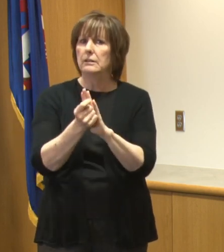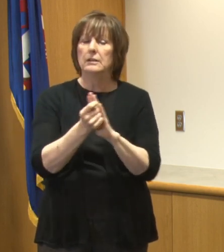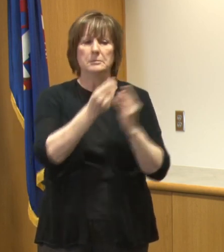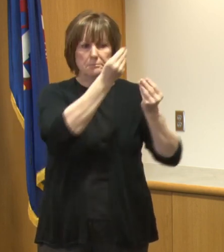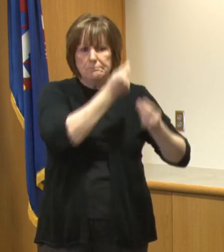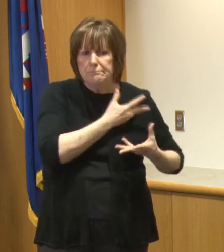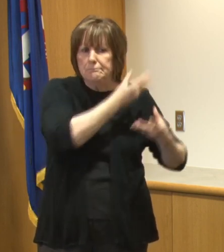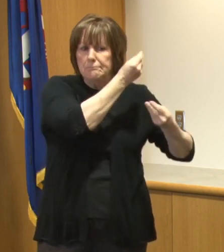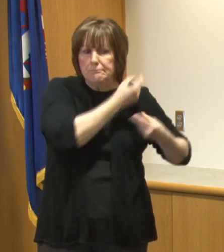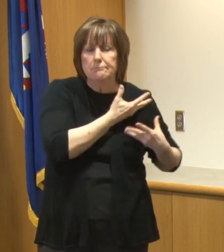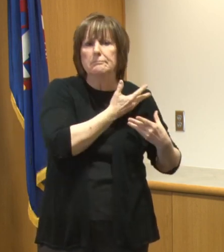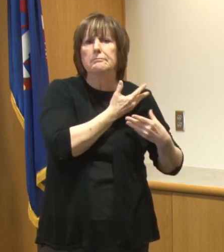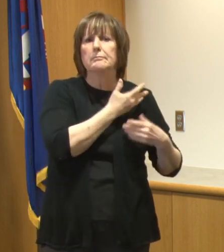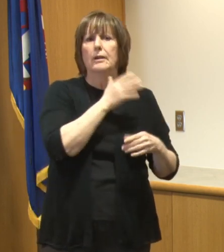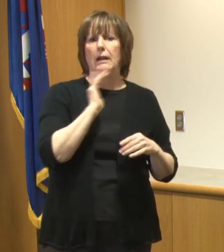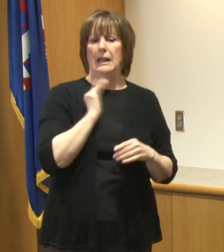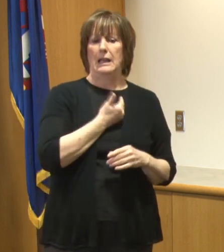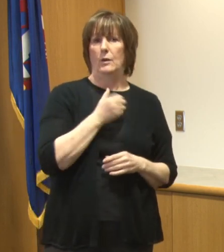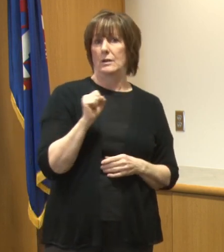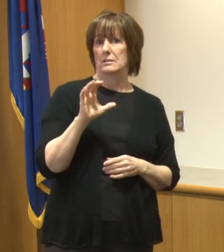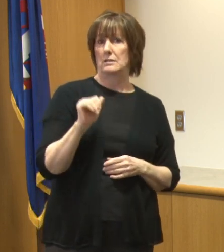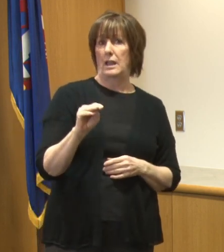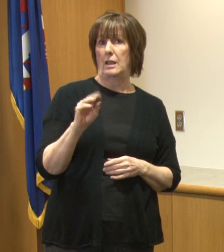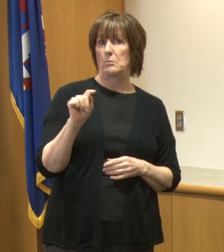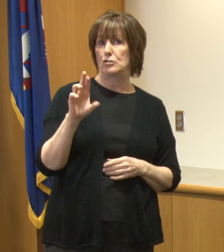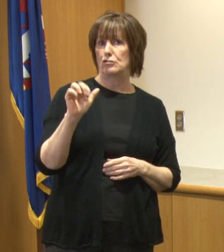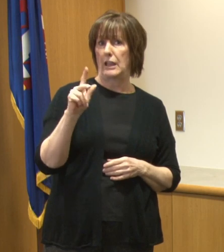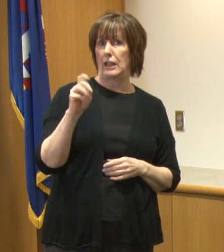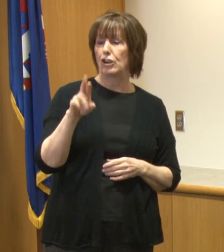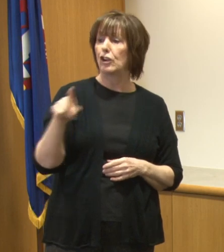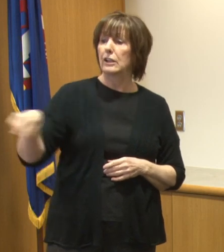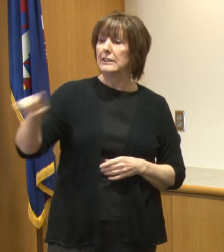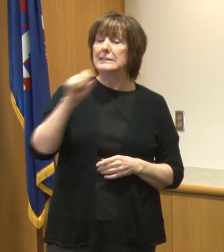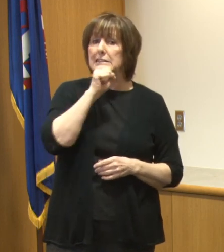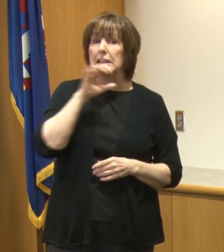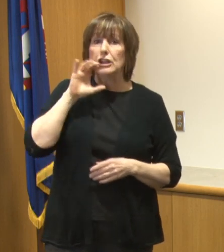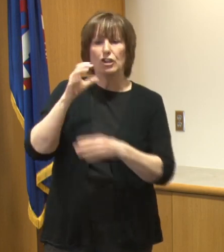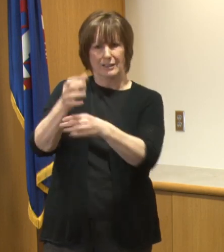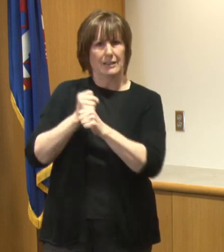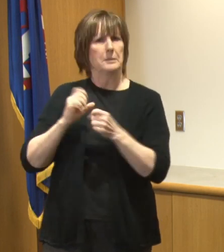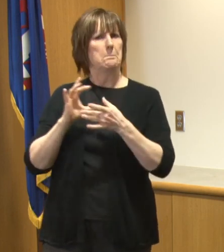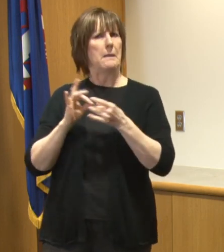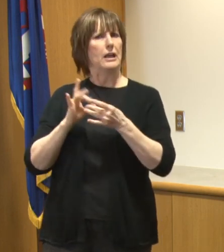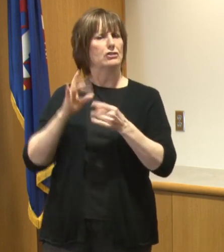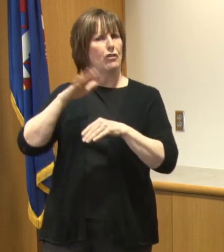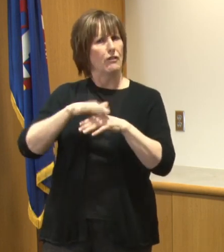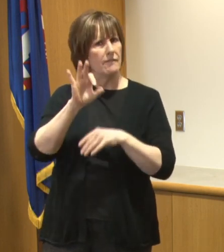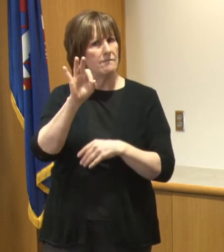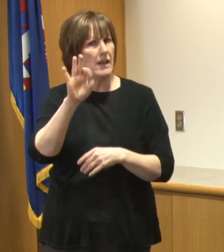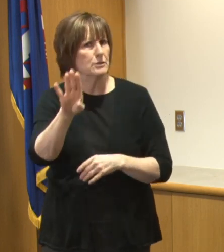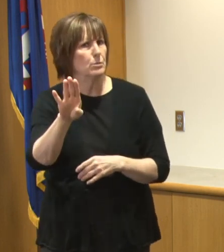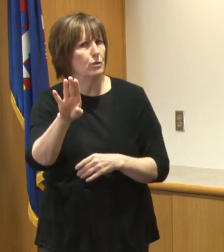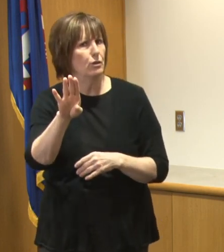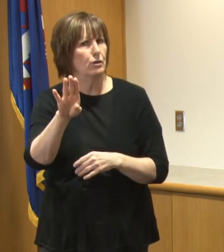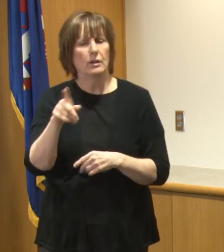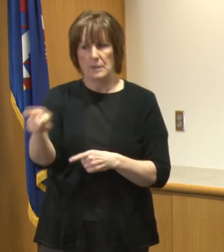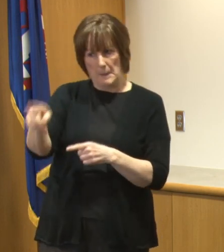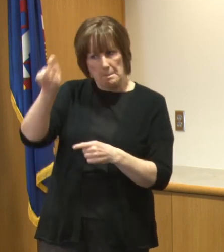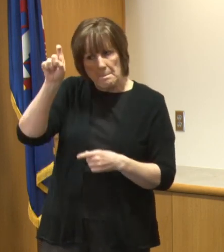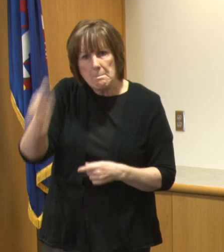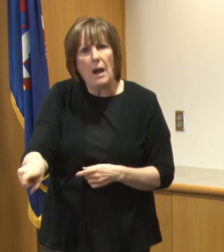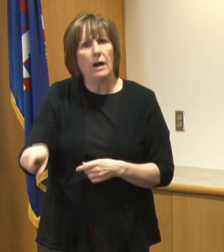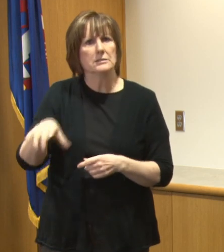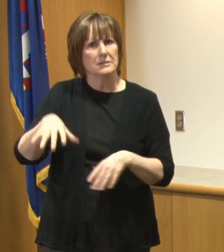receiving notifications on BBB scam trackers of seniors who are receiving messages on Facebook that they're required to